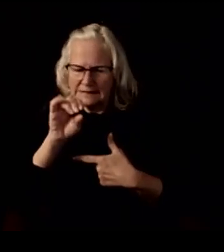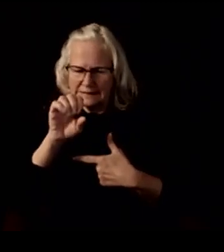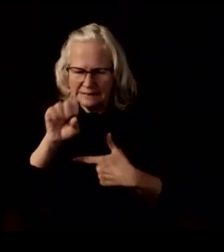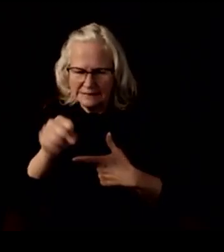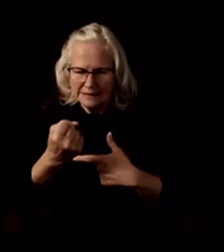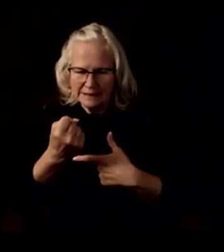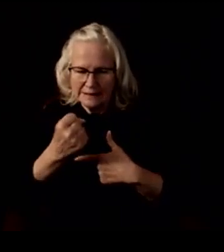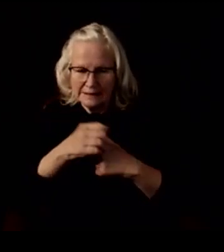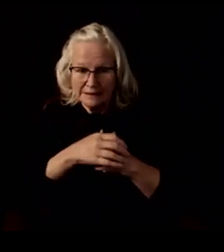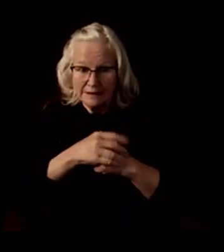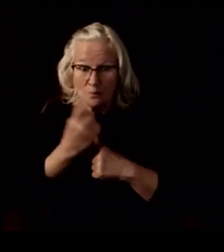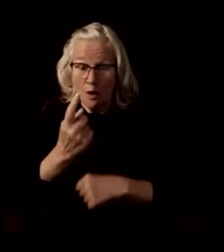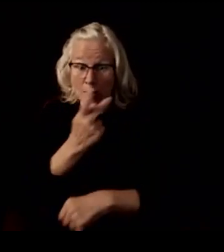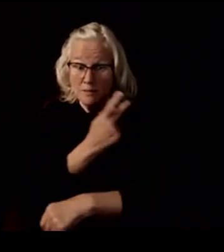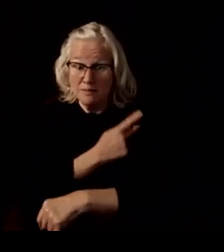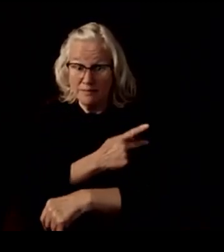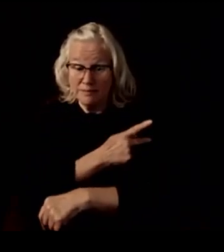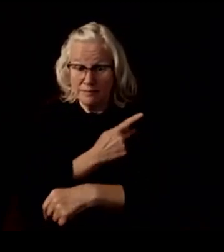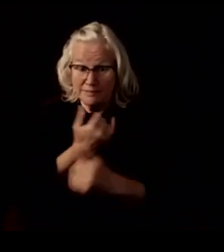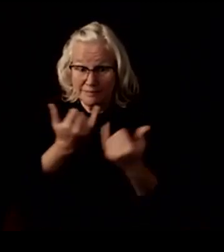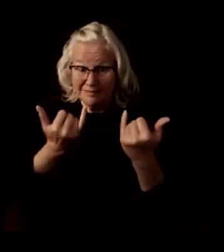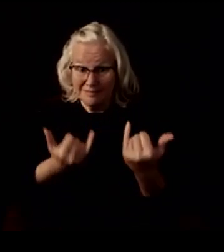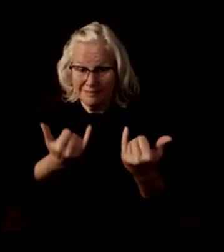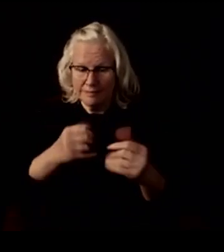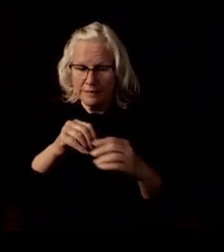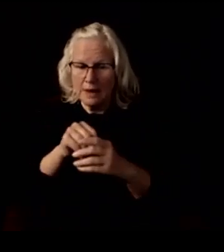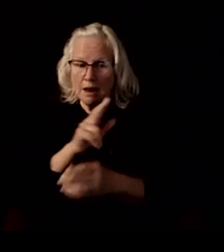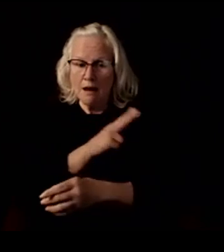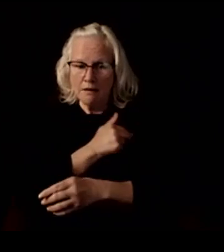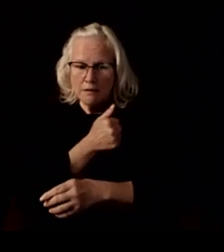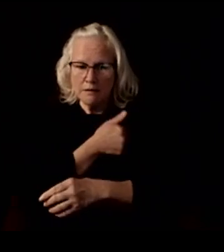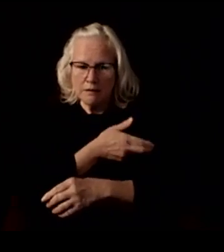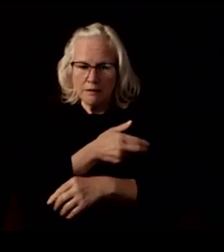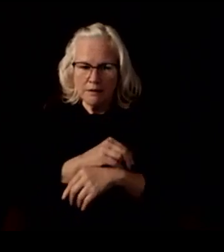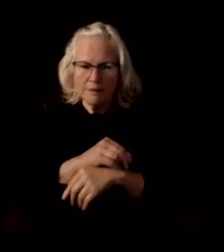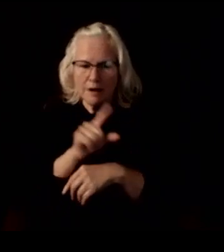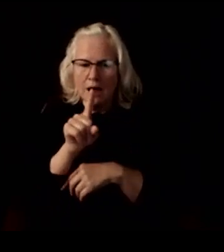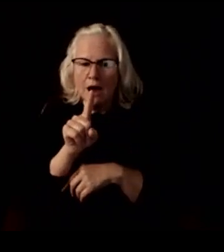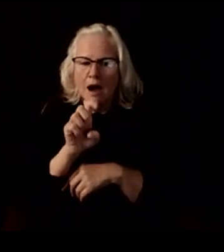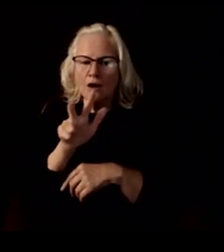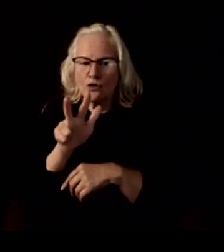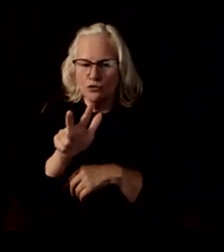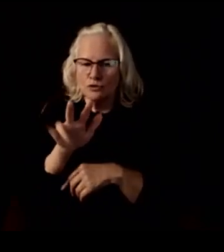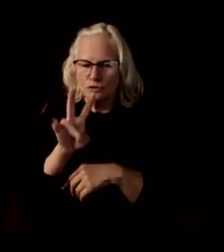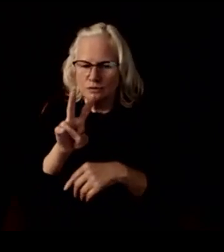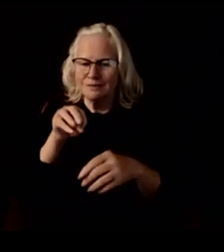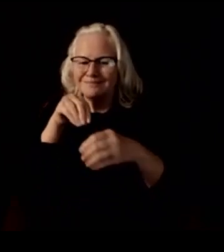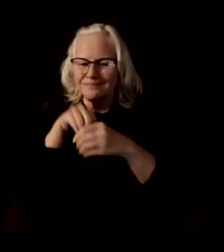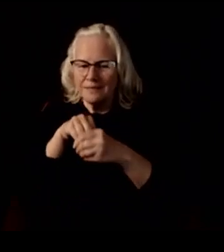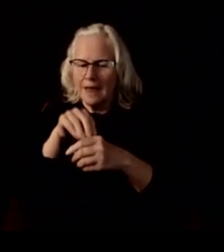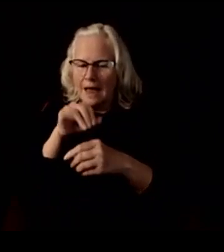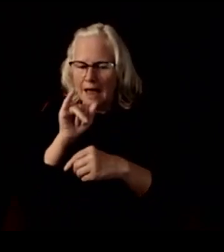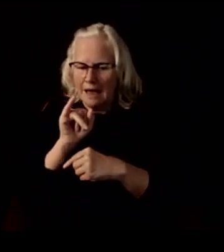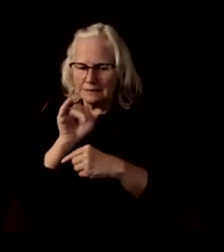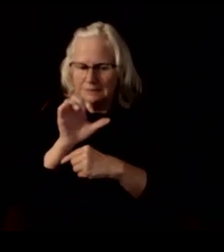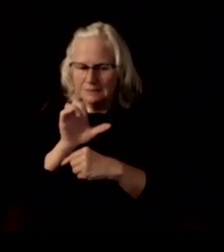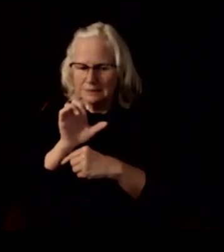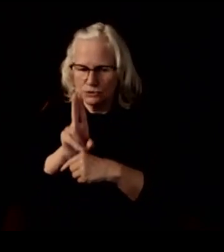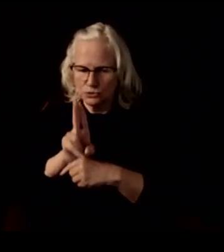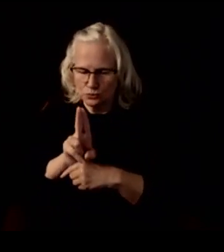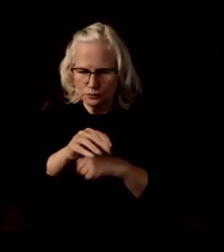hospitalized, with 137 in intensive care. Just like to give you a couple of updates related